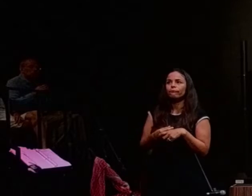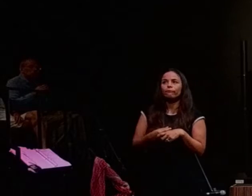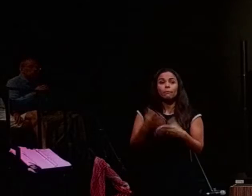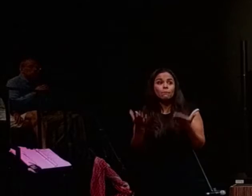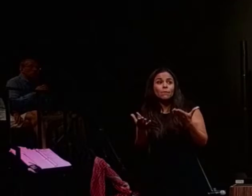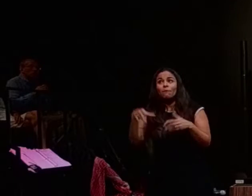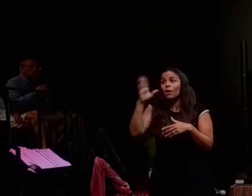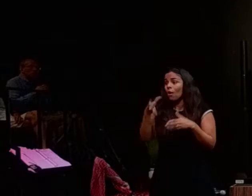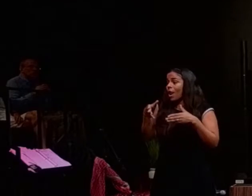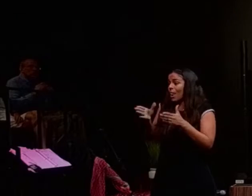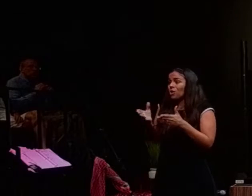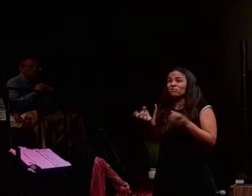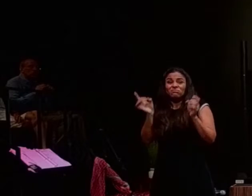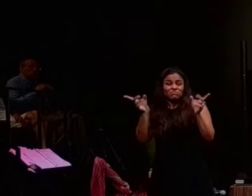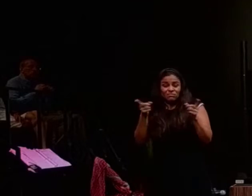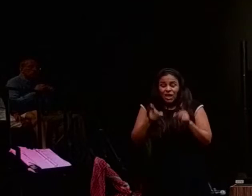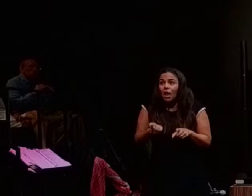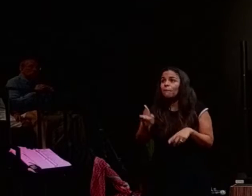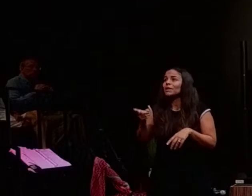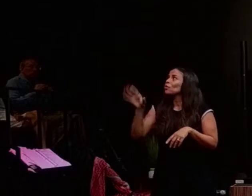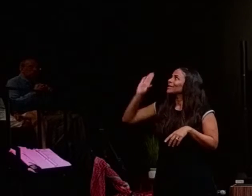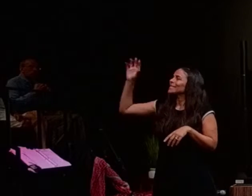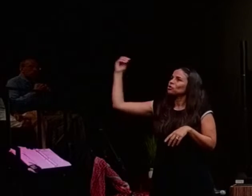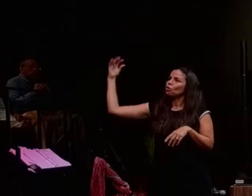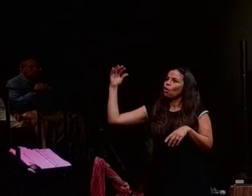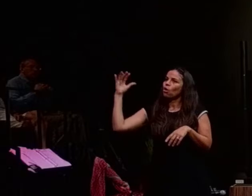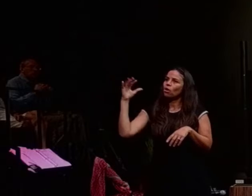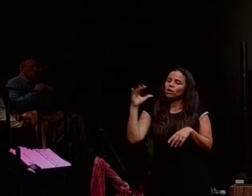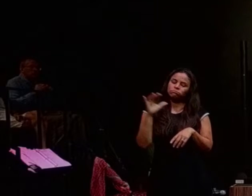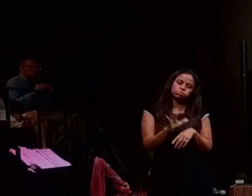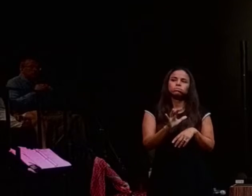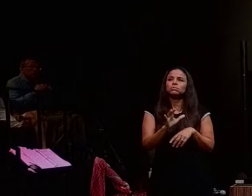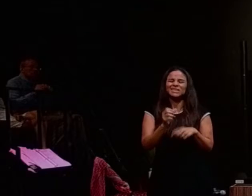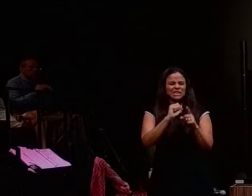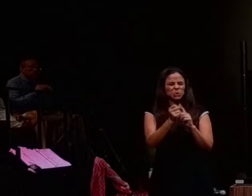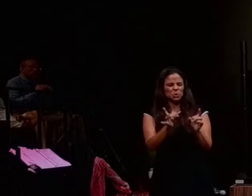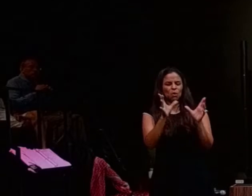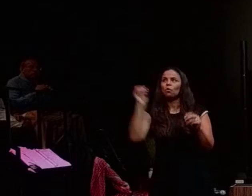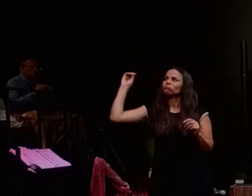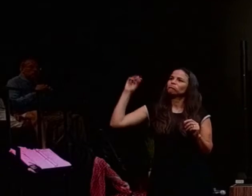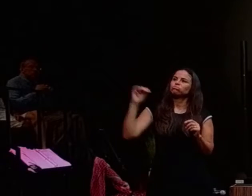Perhaps God allows these things to happen so that His glory can be shown through in all these situations.